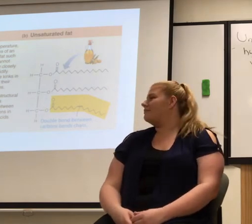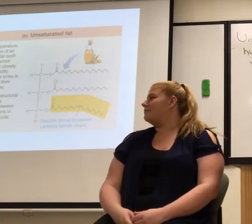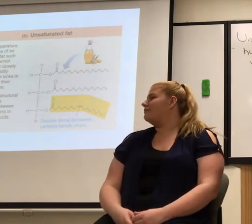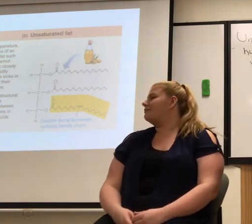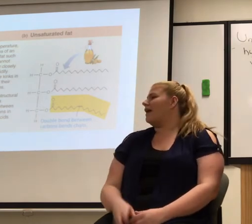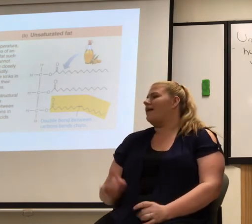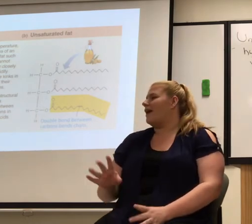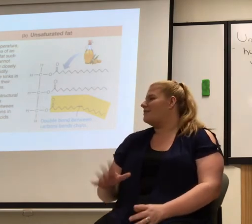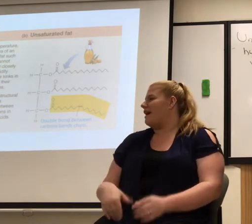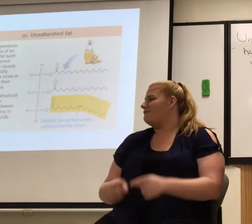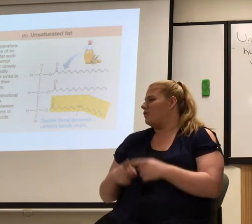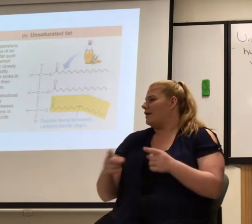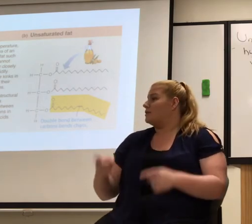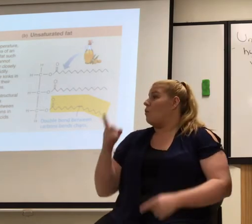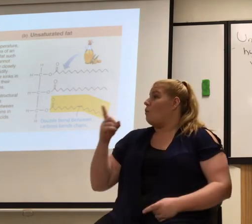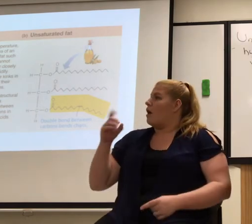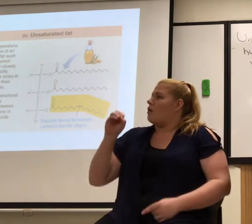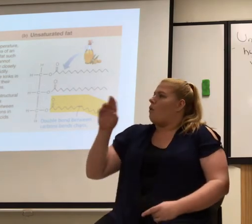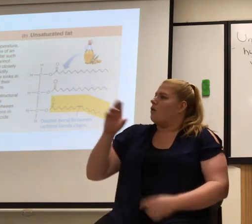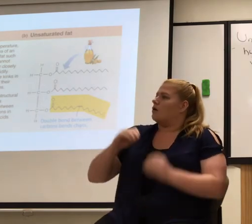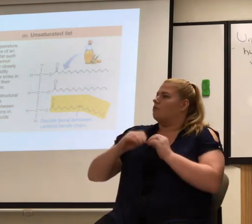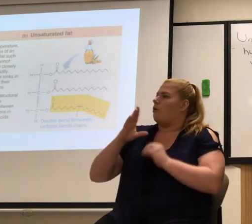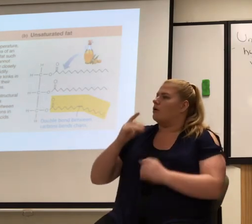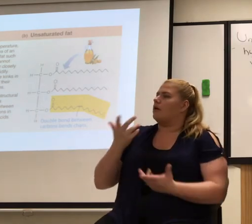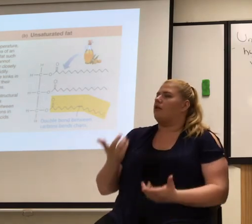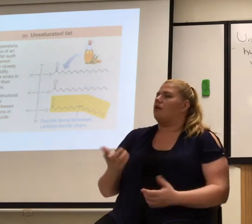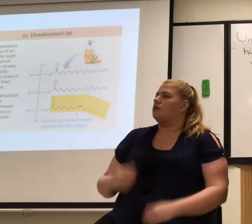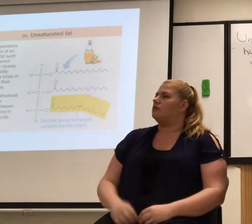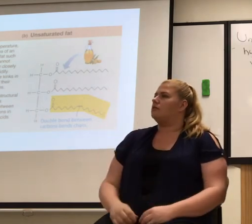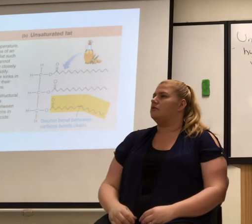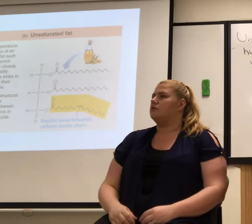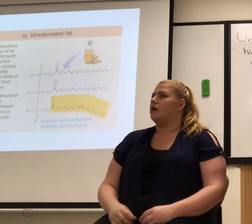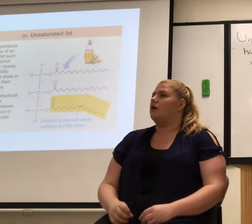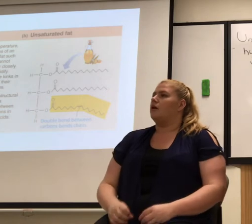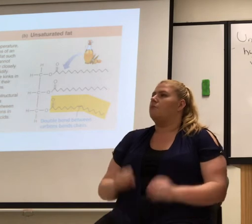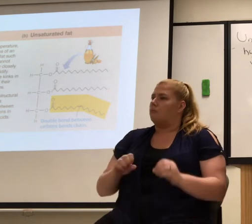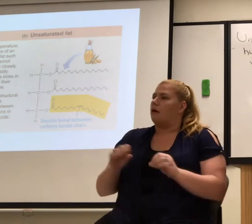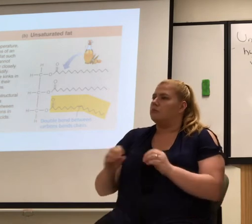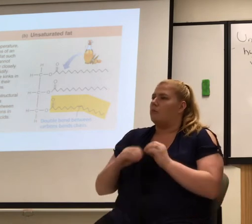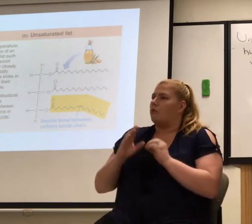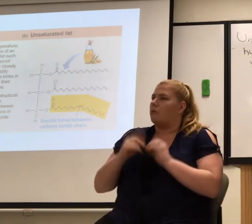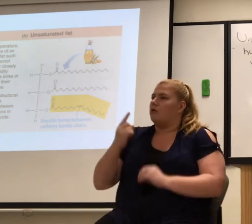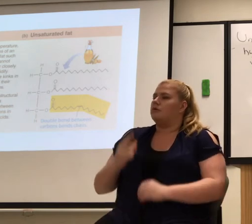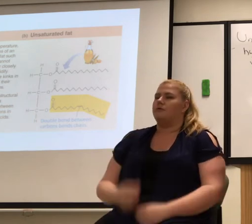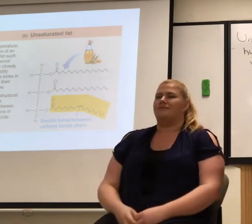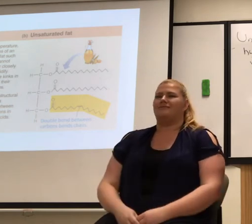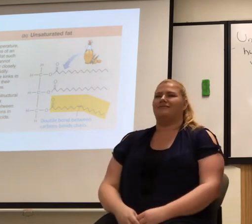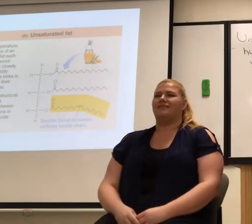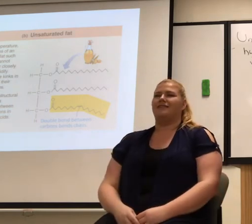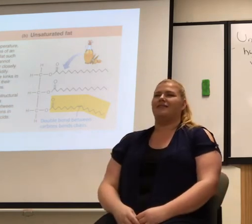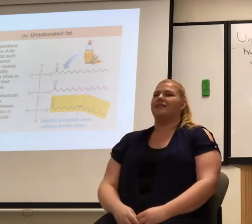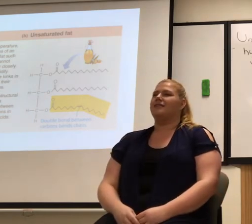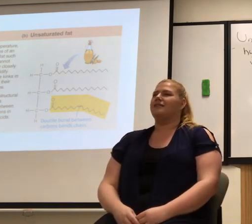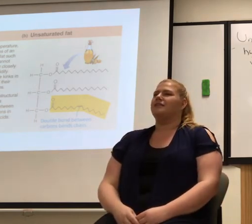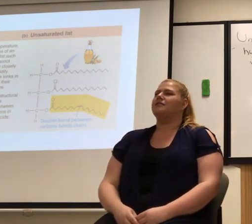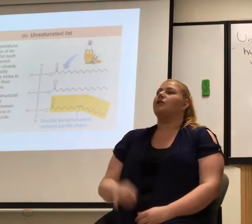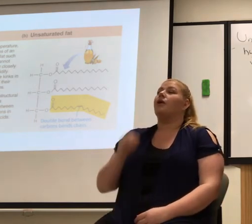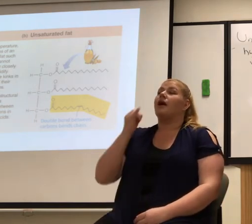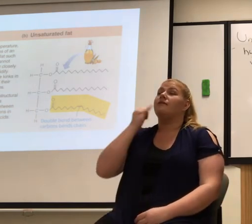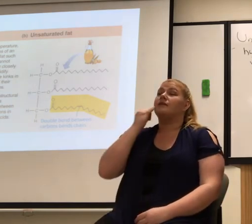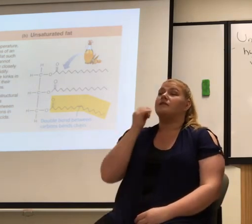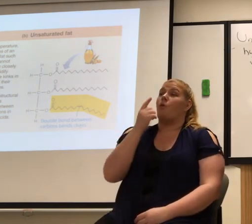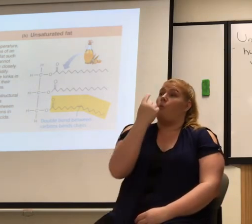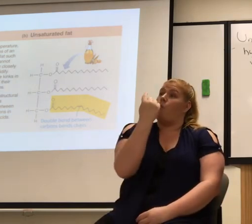One more double bonds in the chain. If you got one double bond, you would call that monounsaturated. If there's more than one, just call